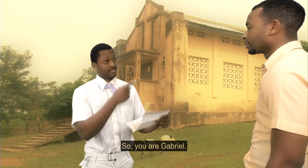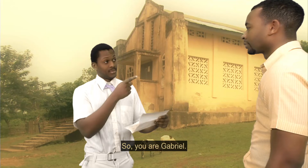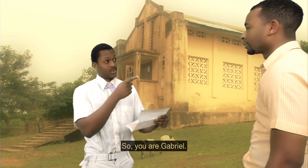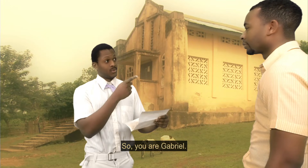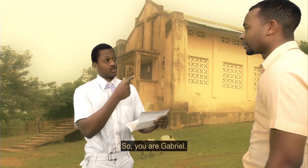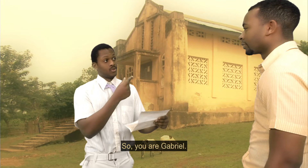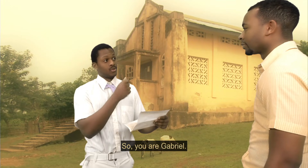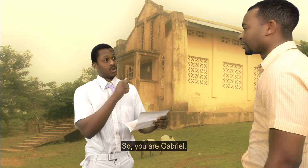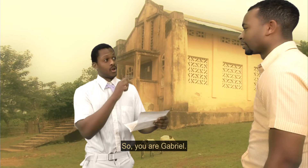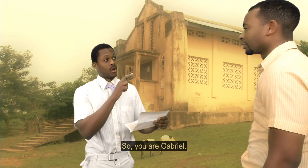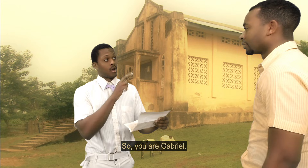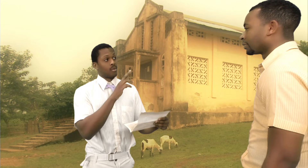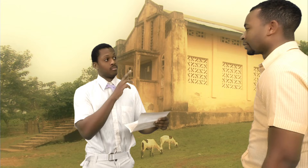So, you're Gabriel?